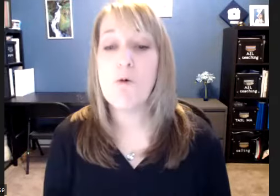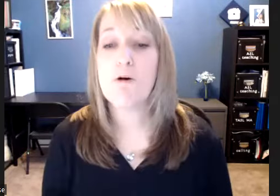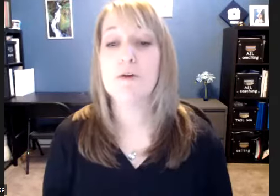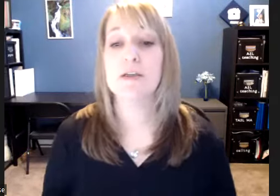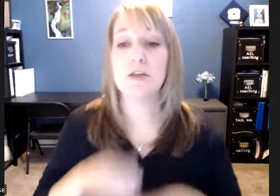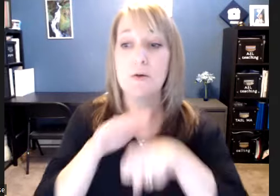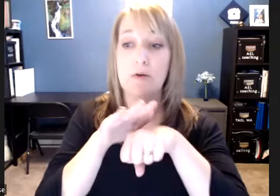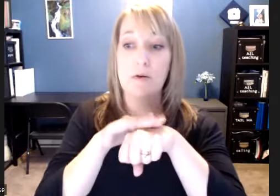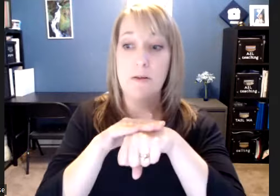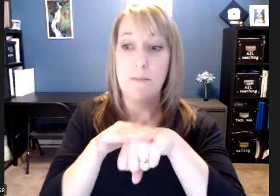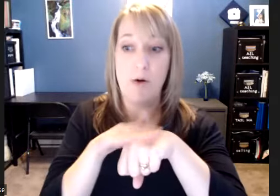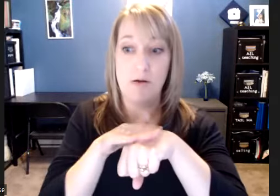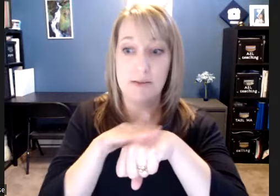Or you can do bald.